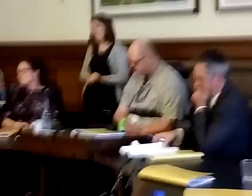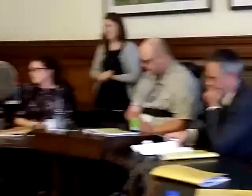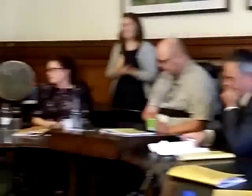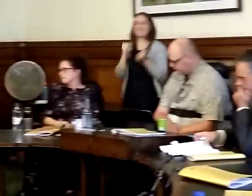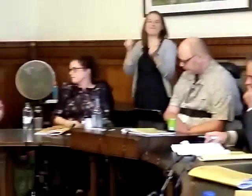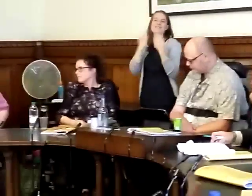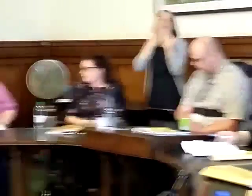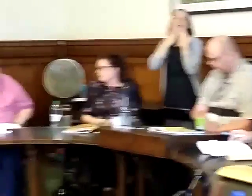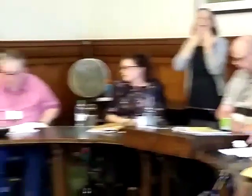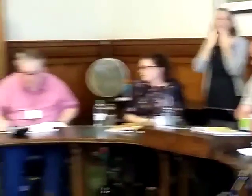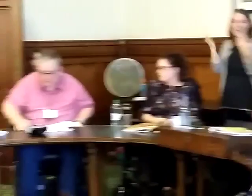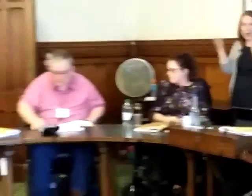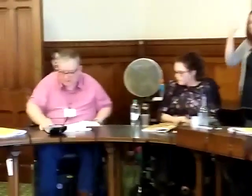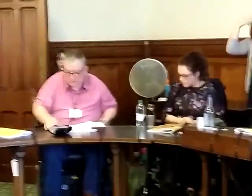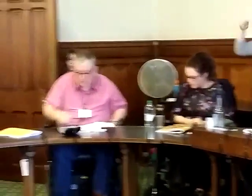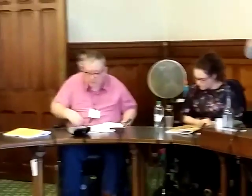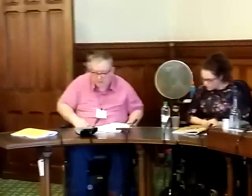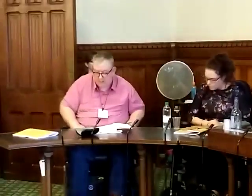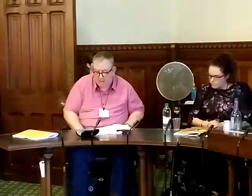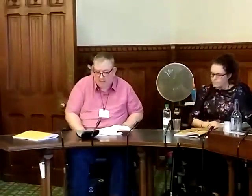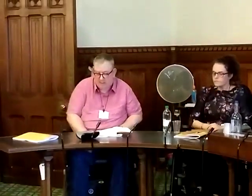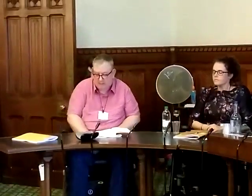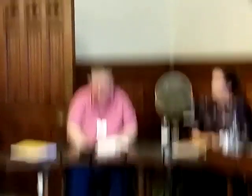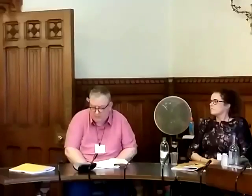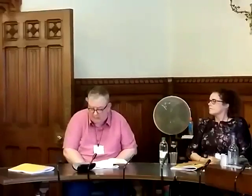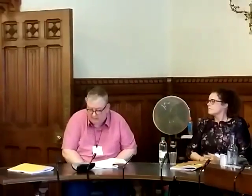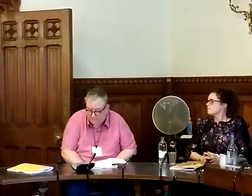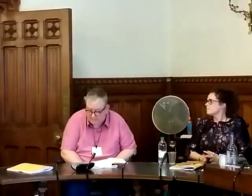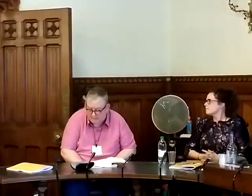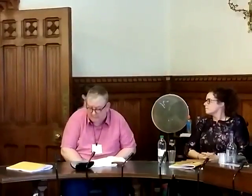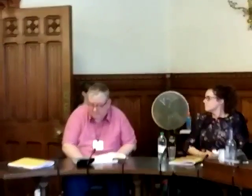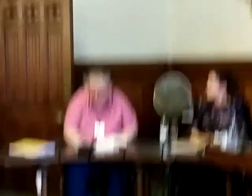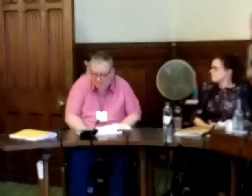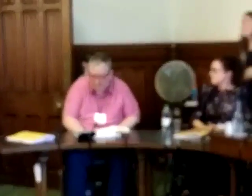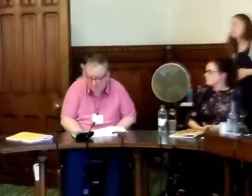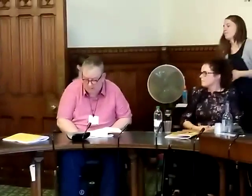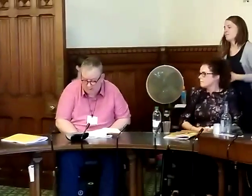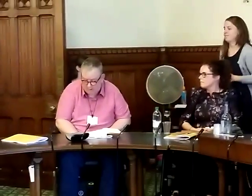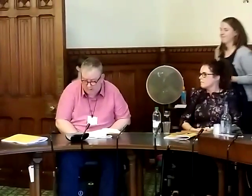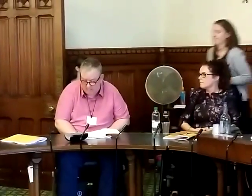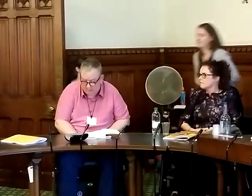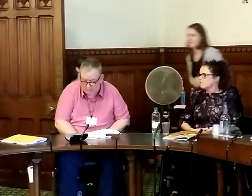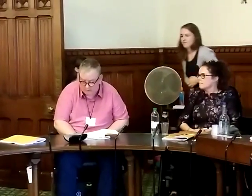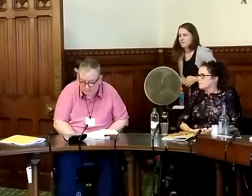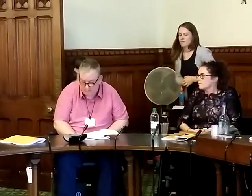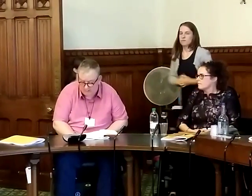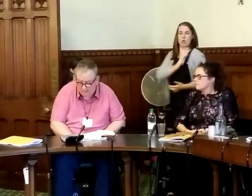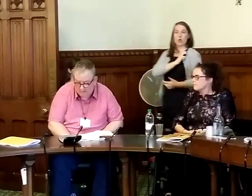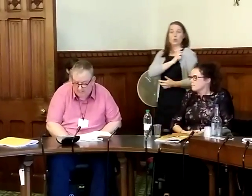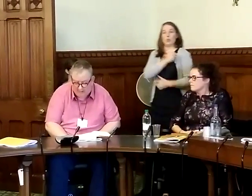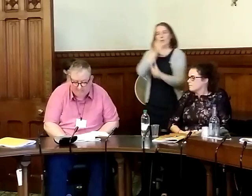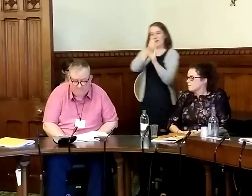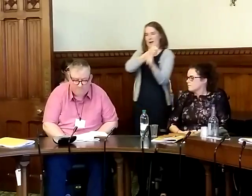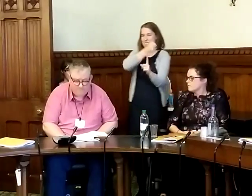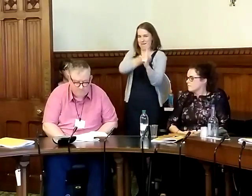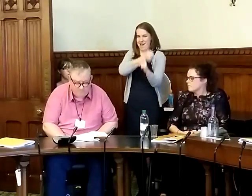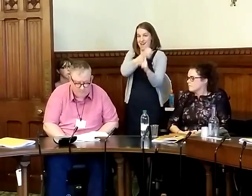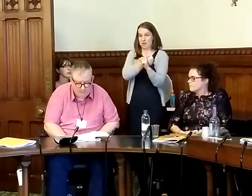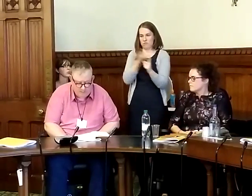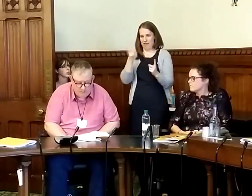Thanks, everyone. So I'm Sean McGovern. I'm a disabled trade union activist, campaigner, and person.